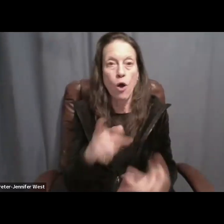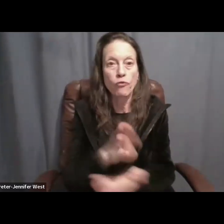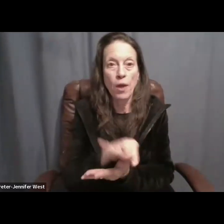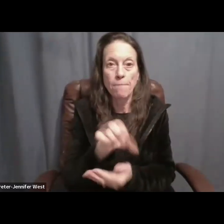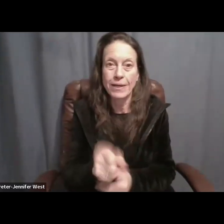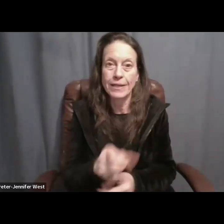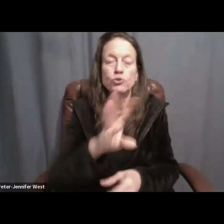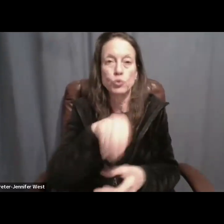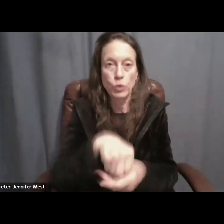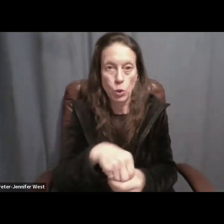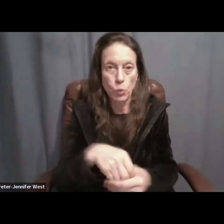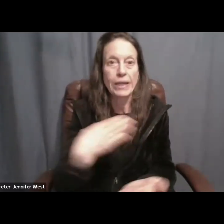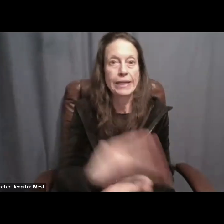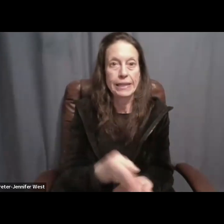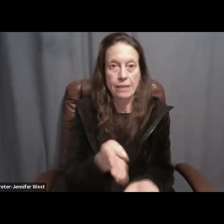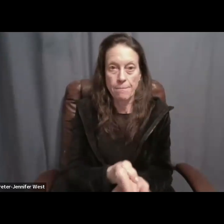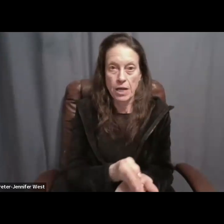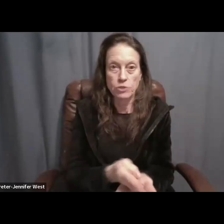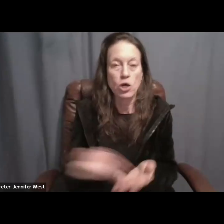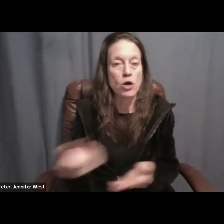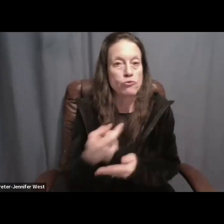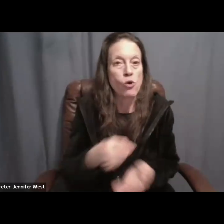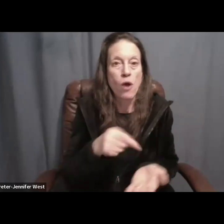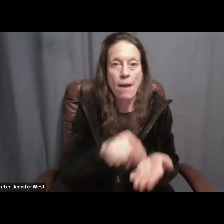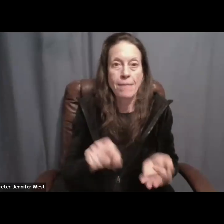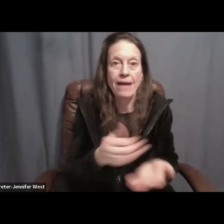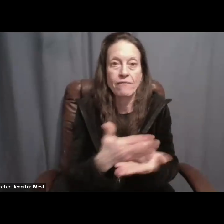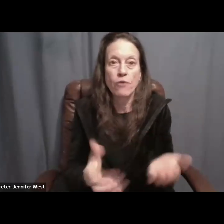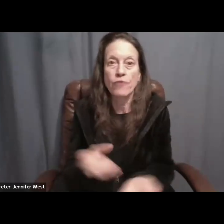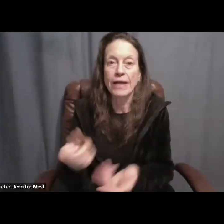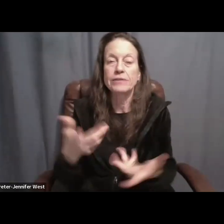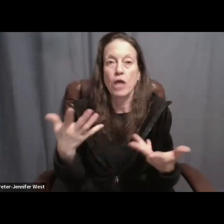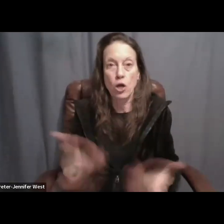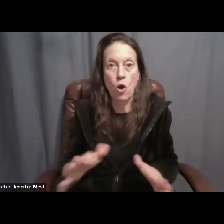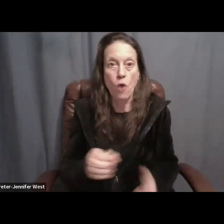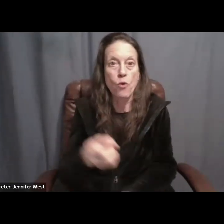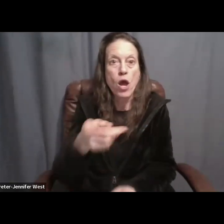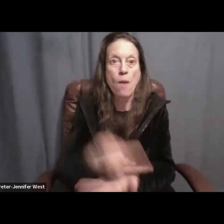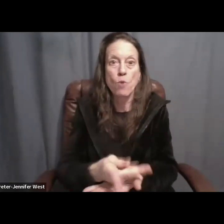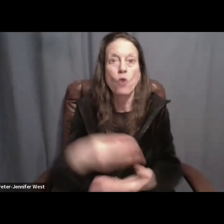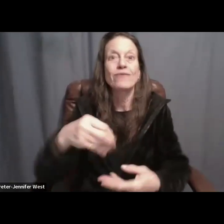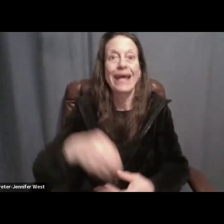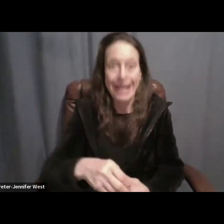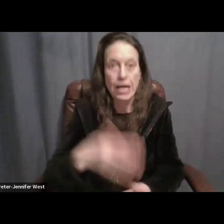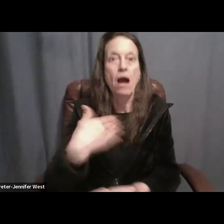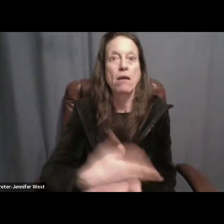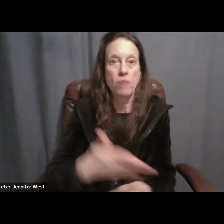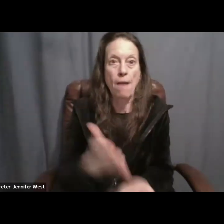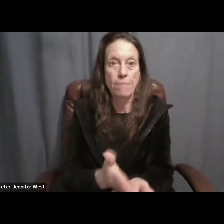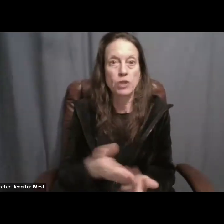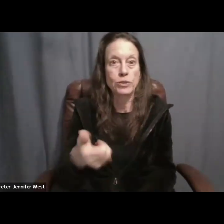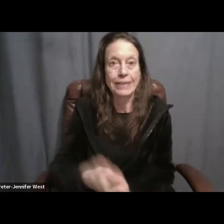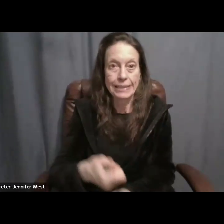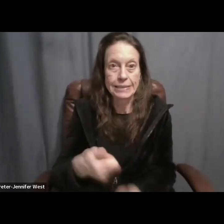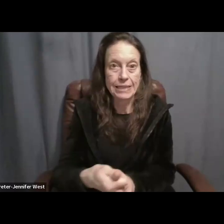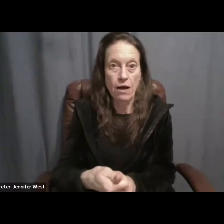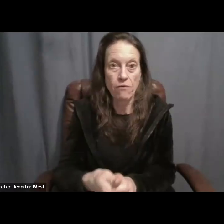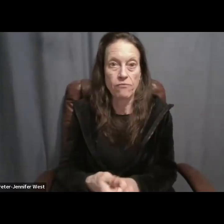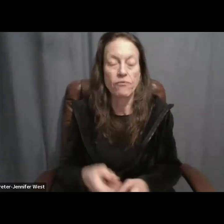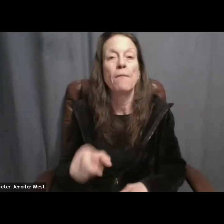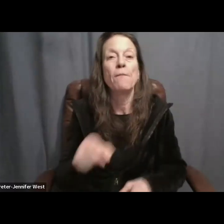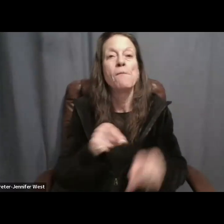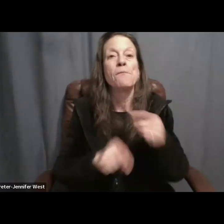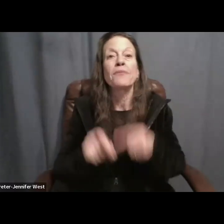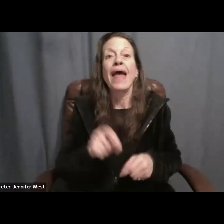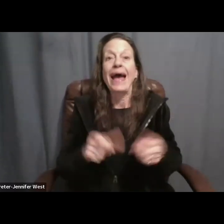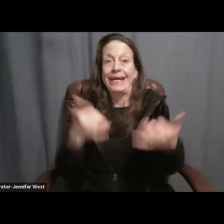you're only paying for things that have been approved in your budget. Anyway, now